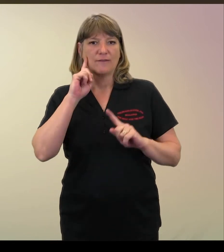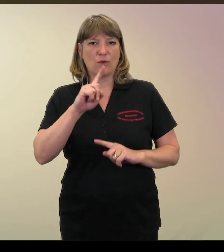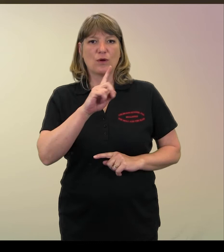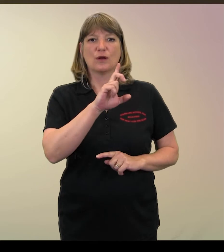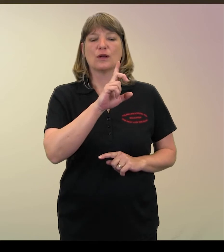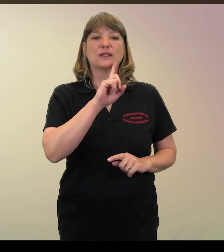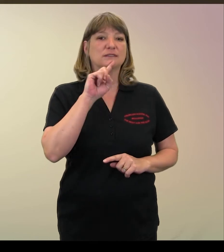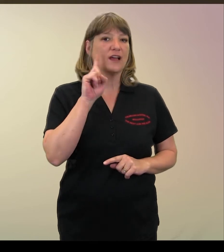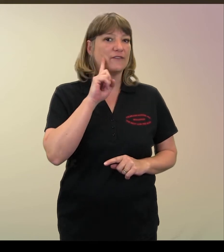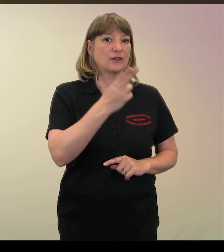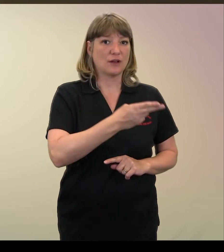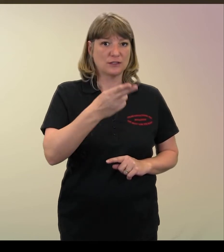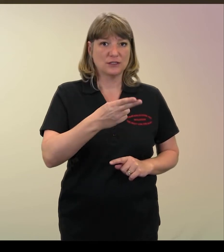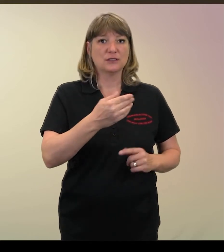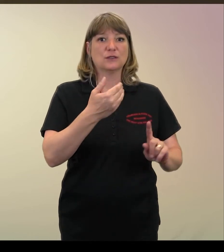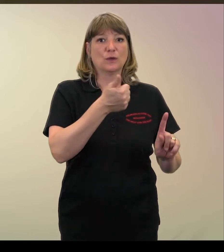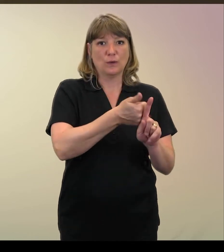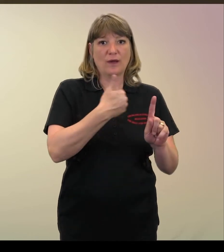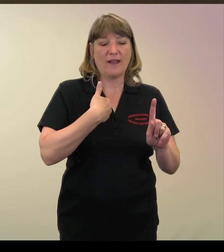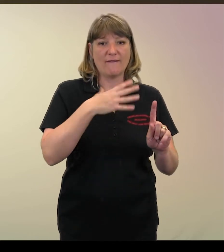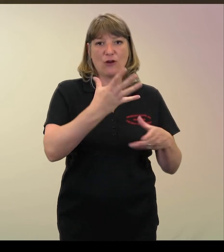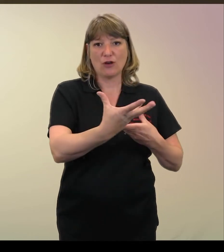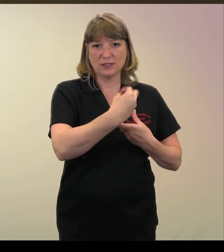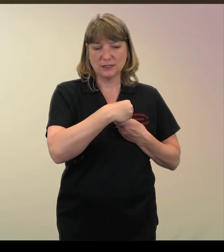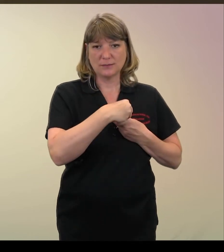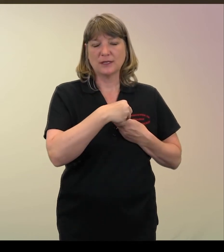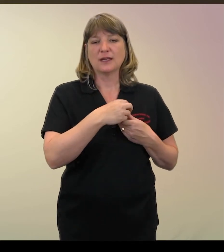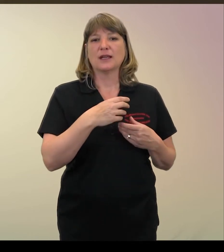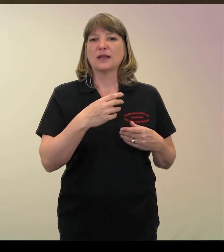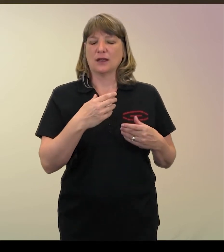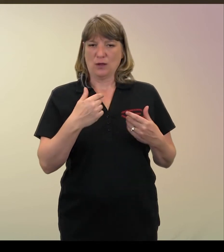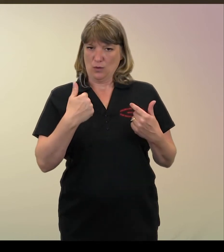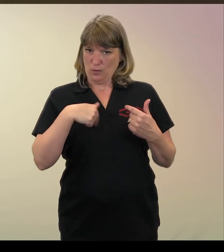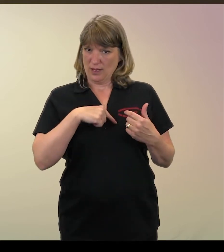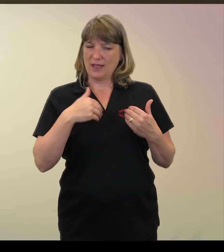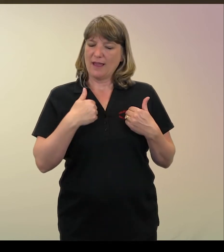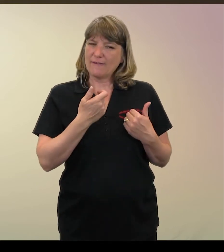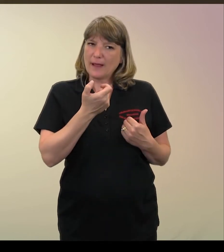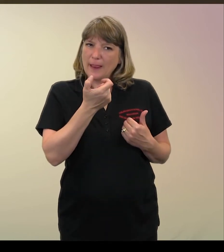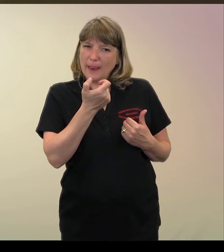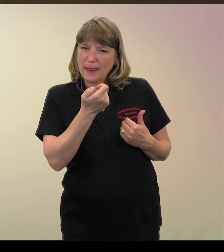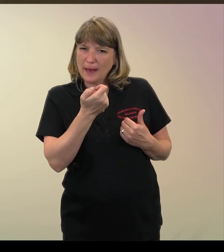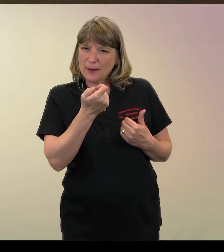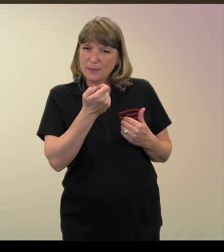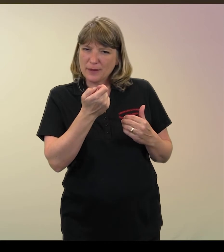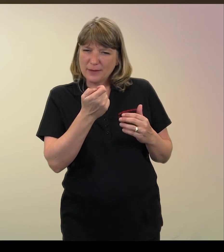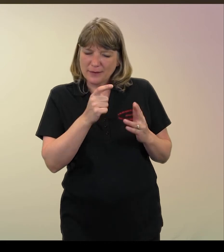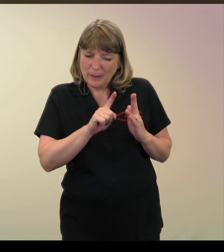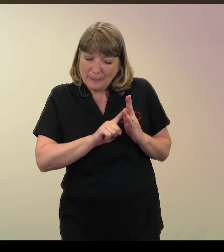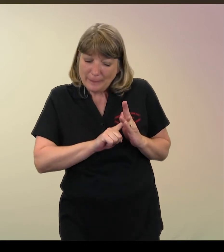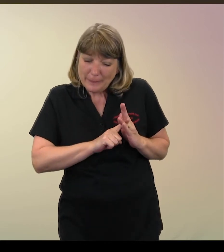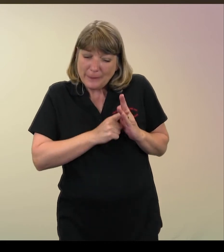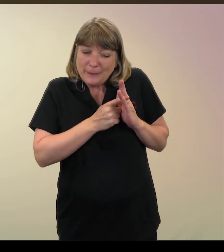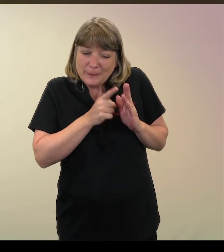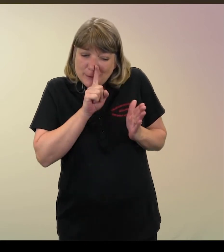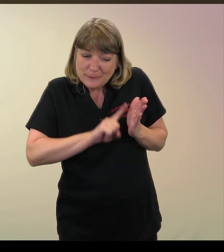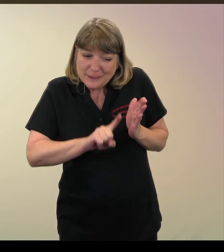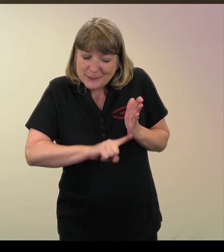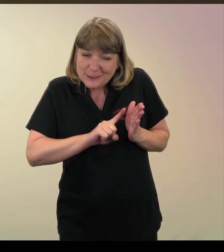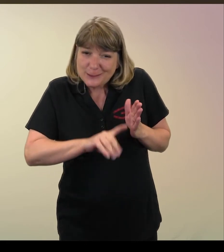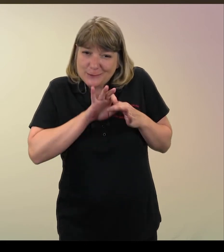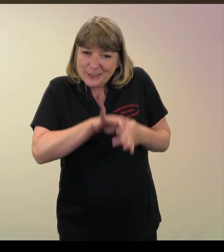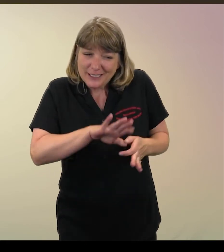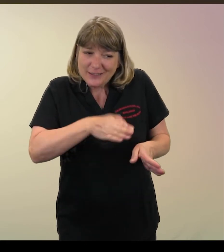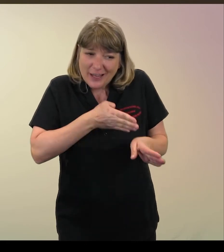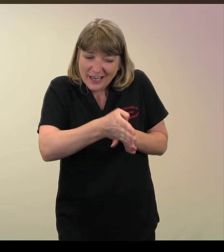might look differently for children who are deaf and hard of hearing who have autism. It's one of the few areas where we do have a little bit of emerging research in